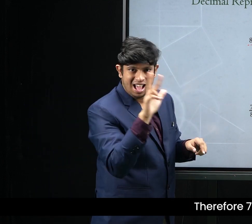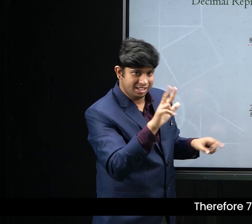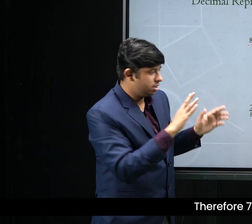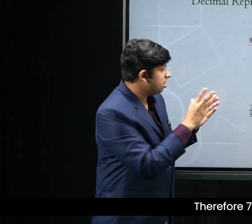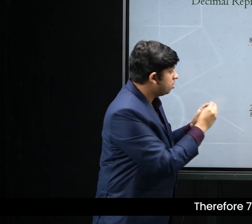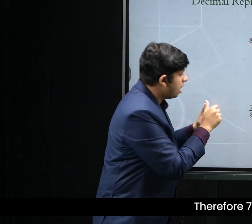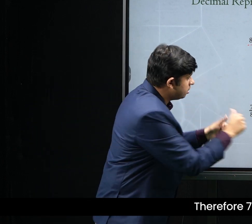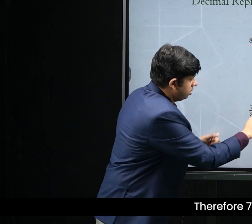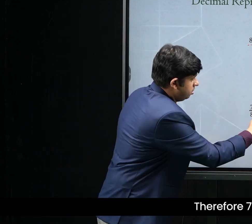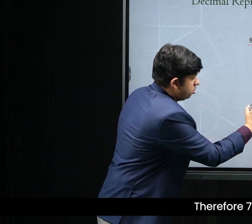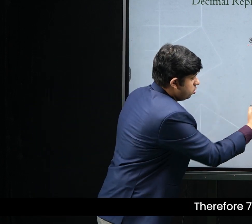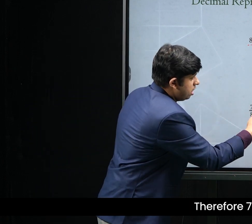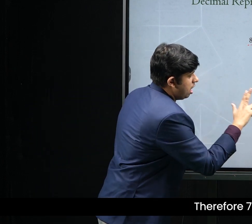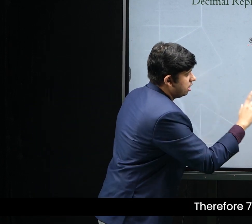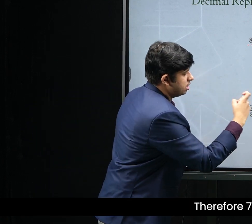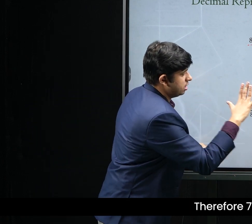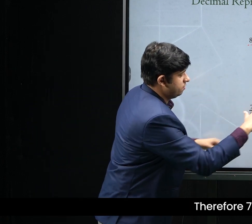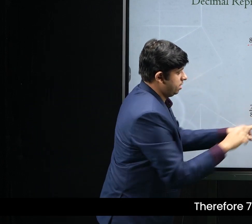to 0.875.